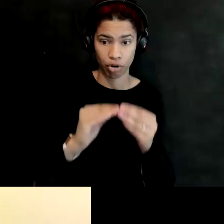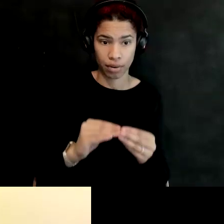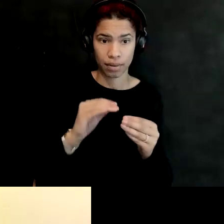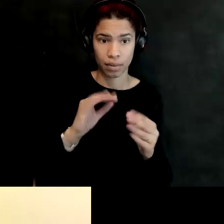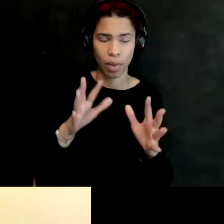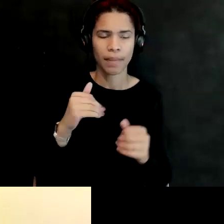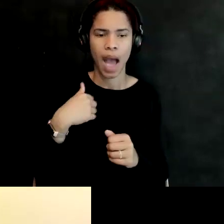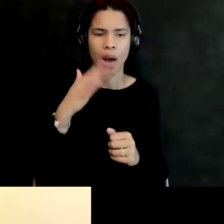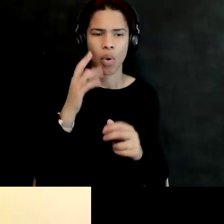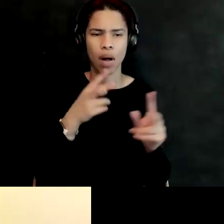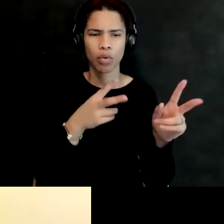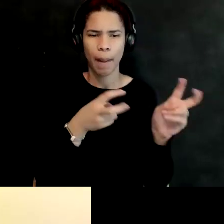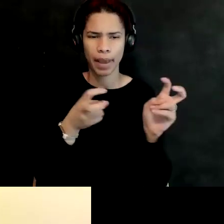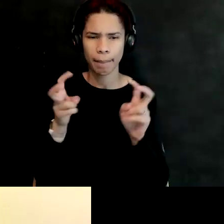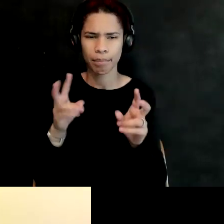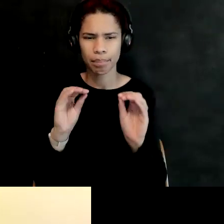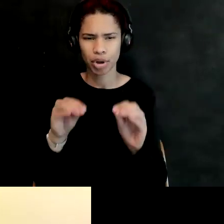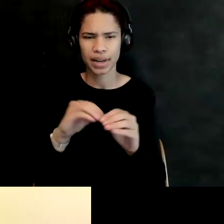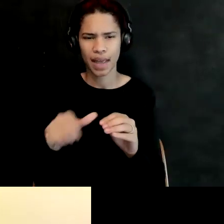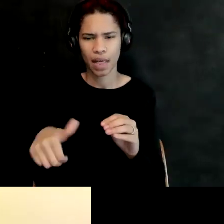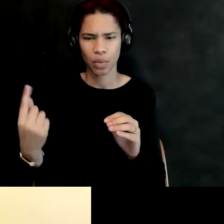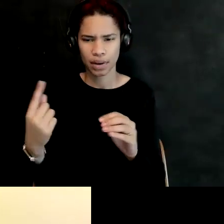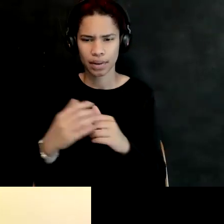actually, I'll grab it and put it in the other one that way.